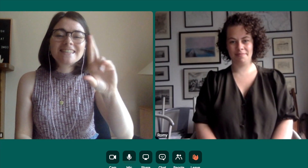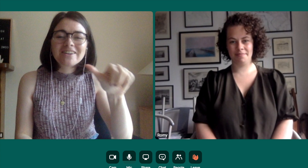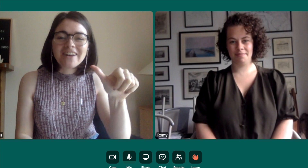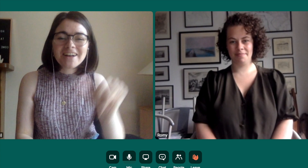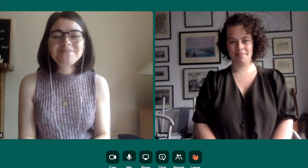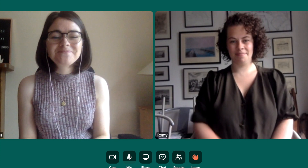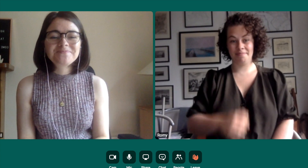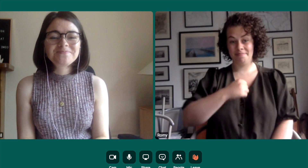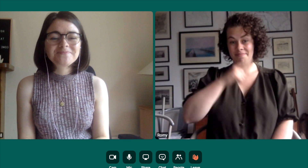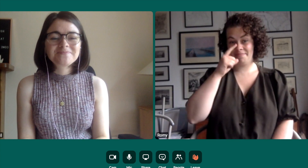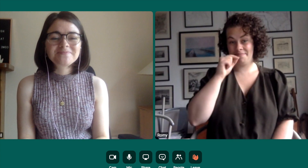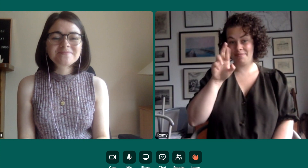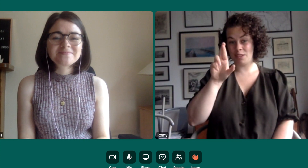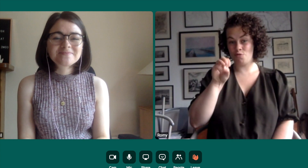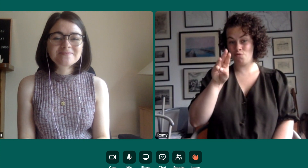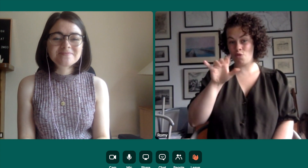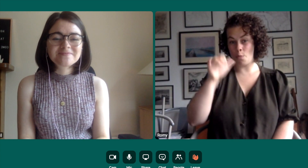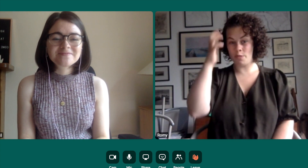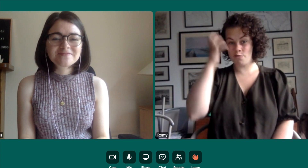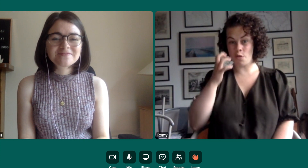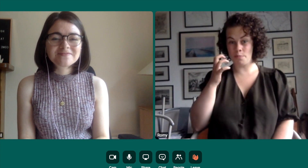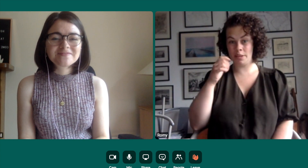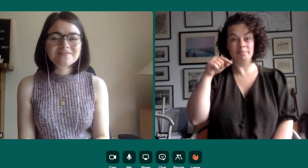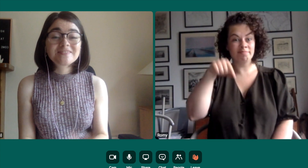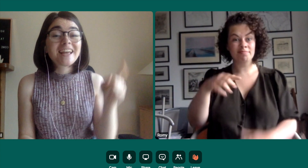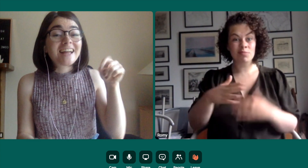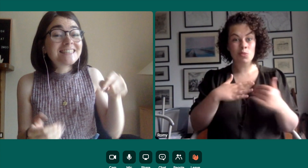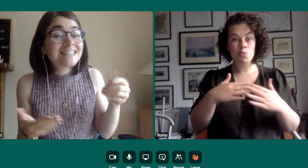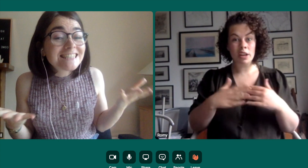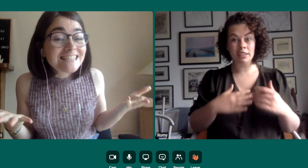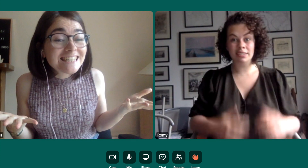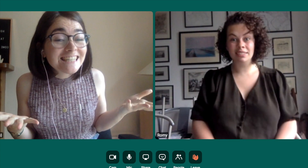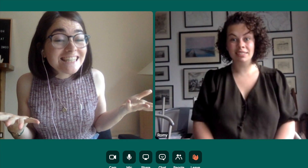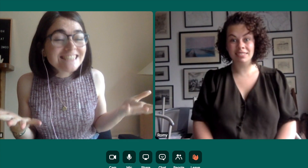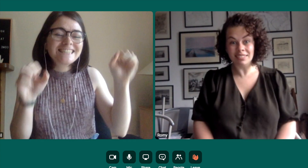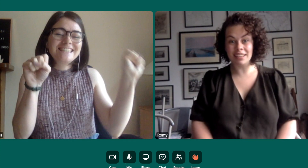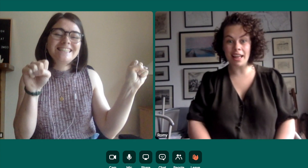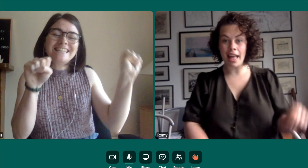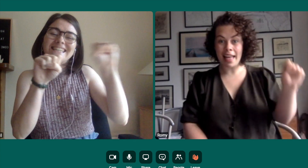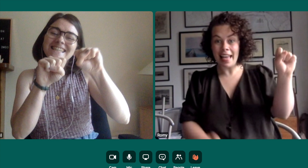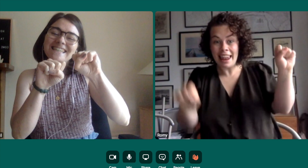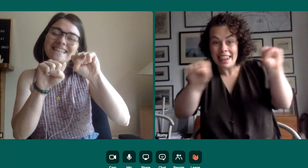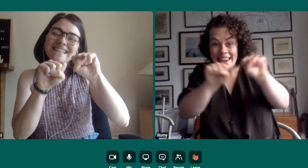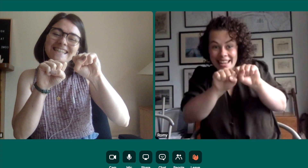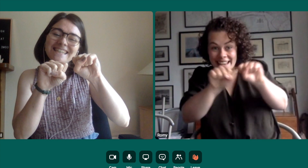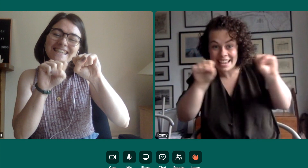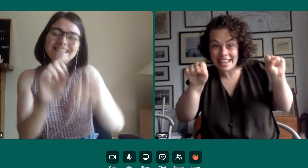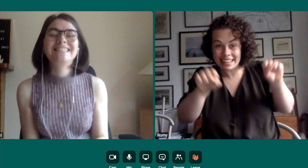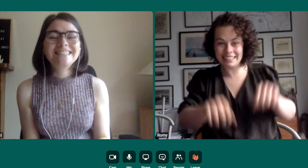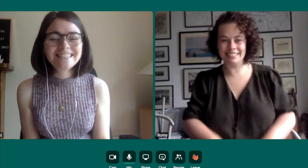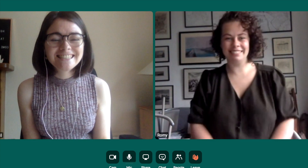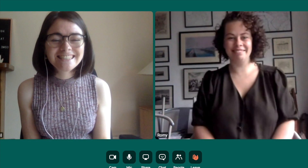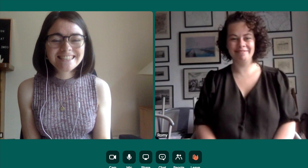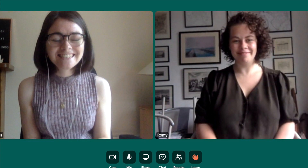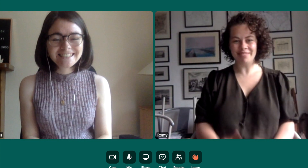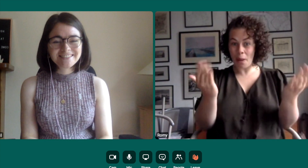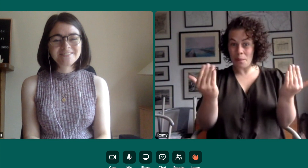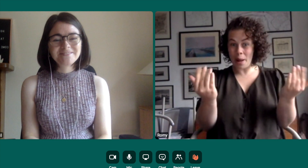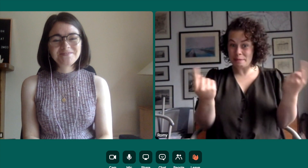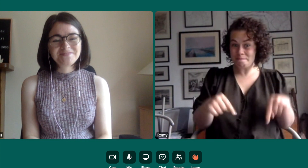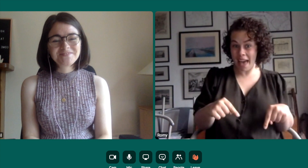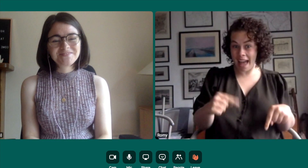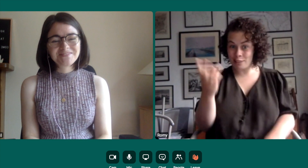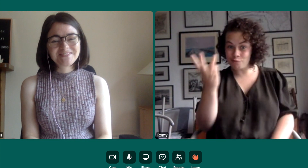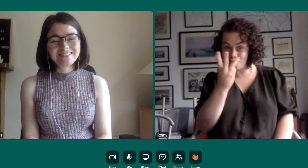Hi, my name's Ciara. Hi, I'm Romy. And this is The Lean. Welcome